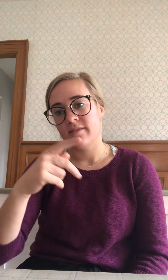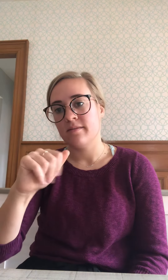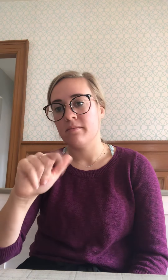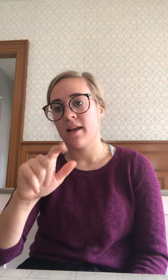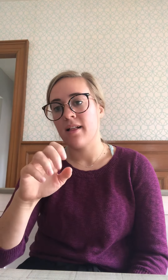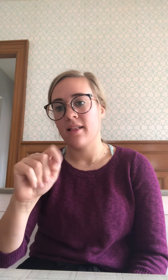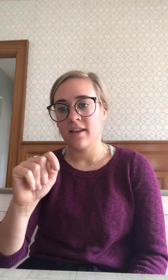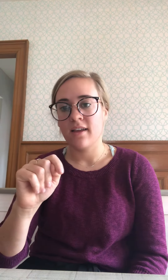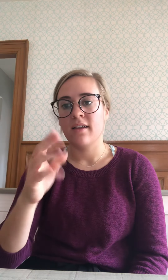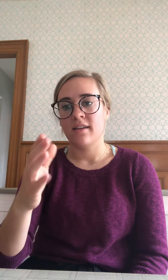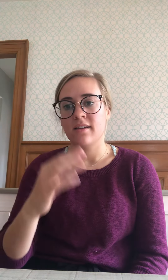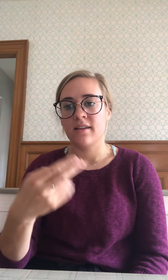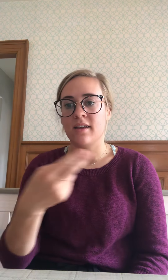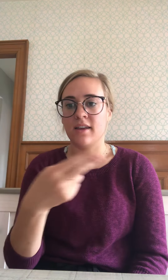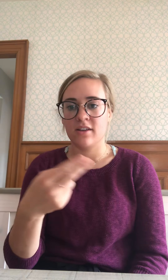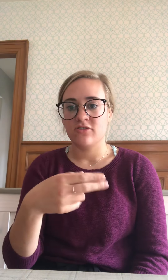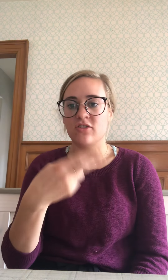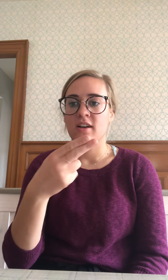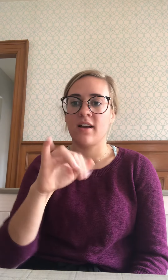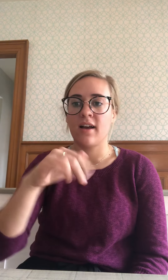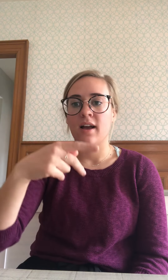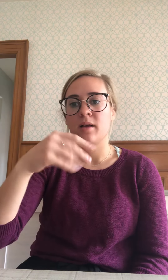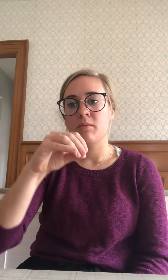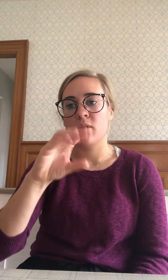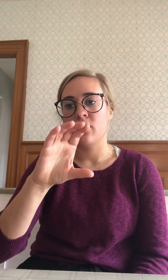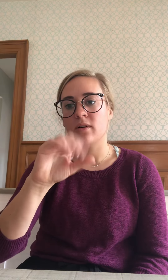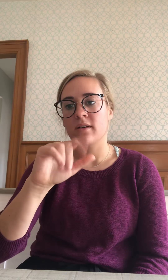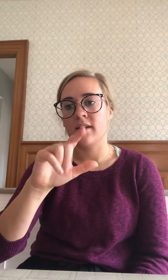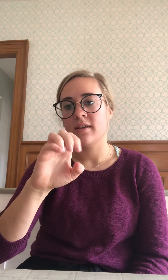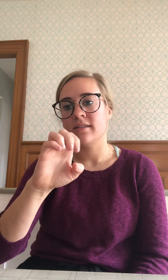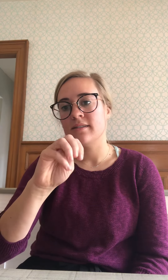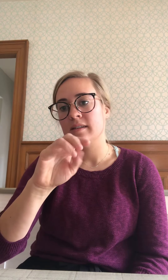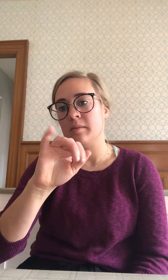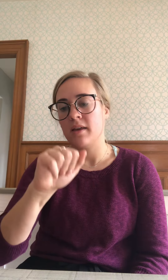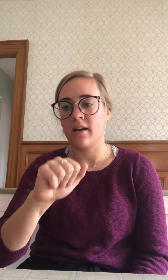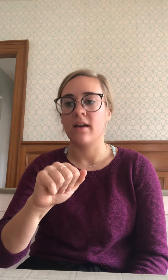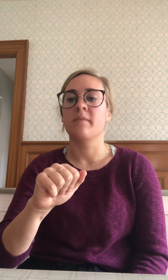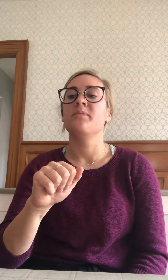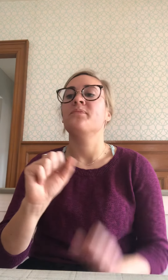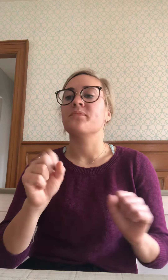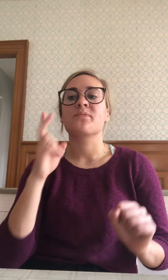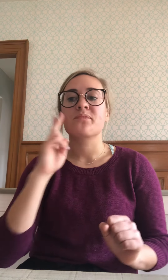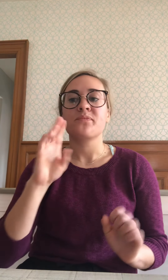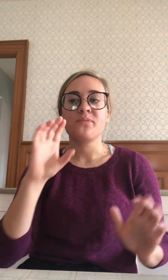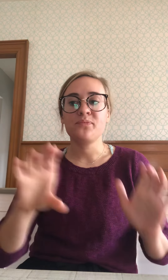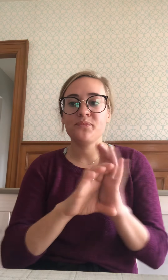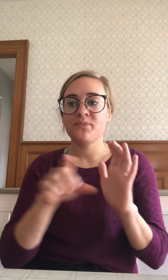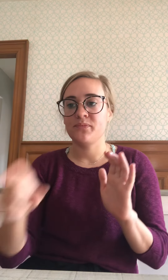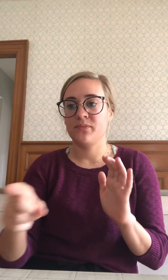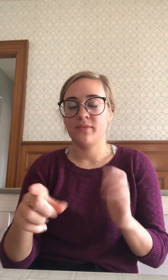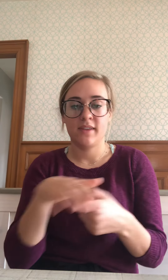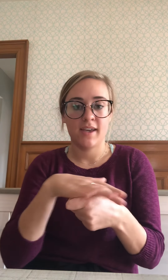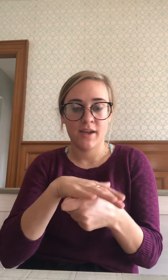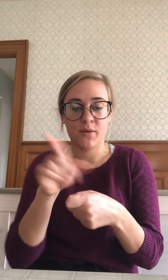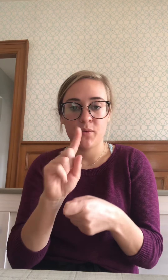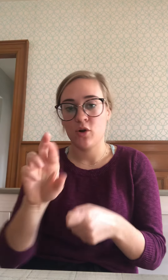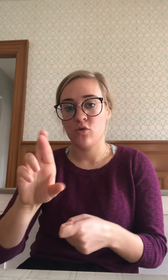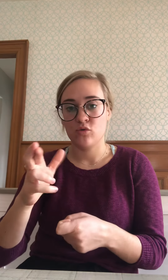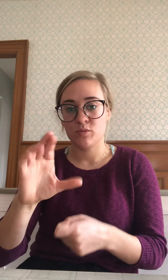hypoparathyroidism. And as you can see over on the bottom here, this area in the chromosome codes for many different genes,